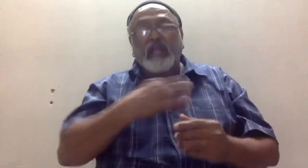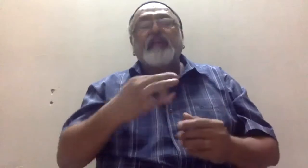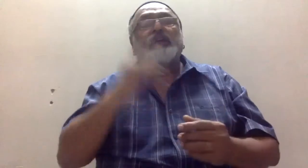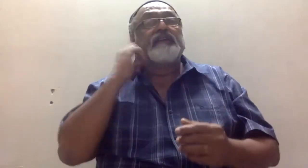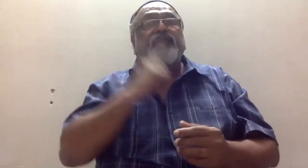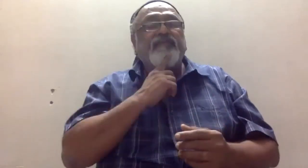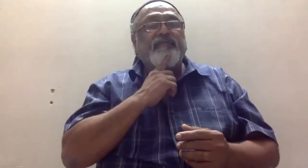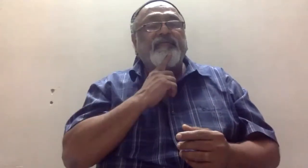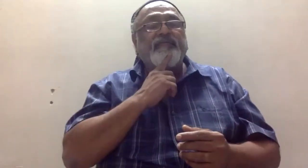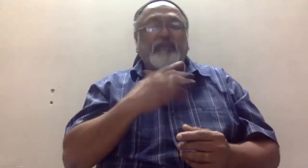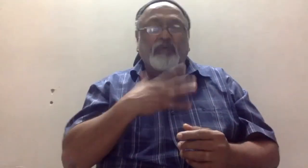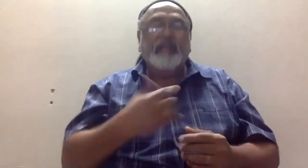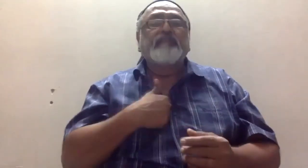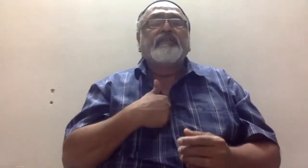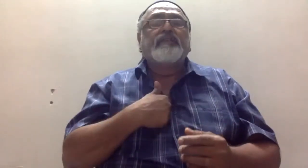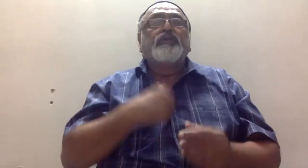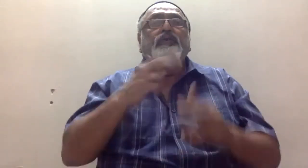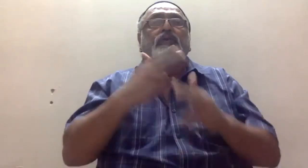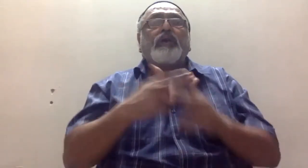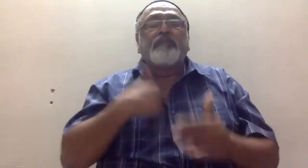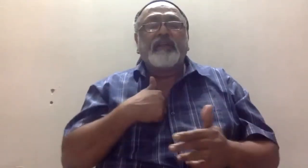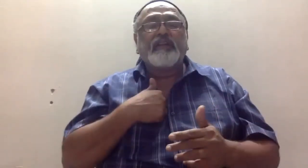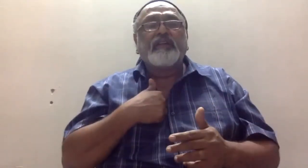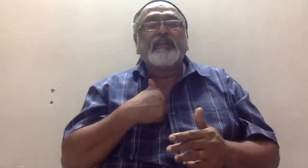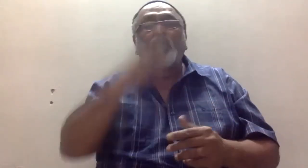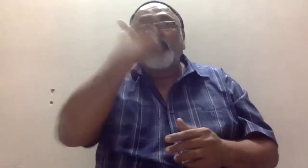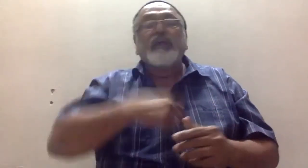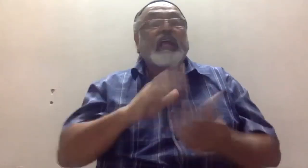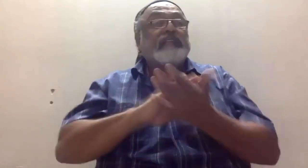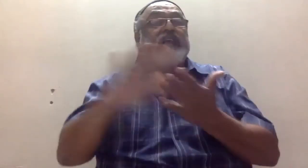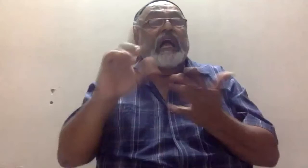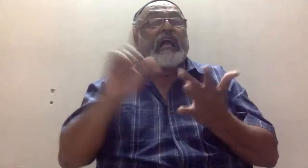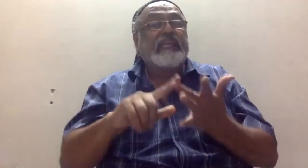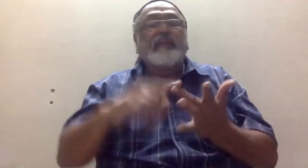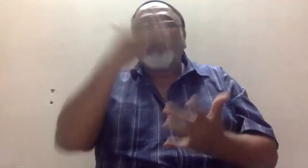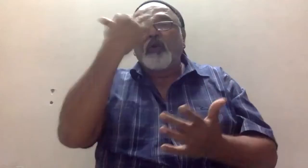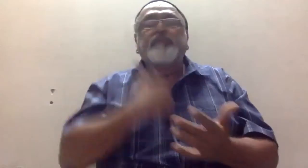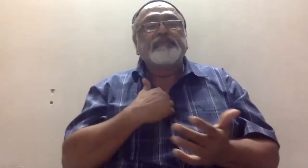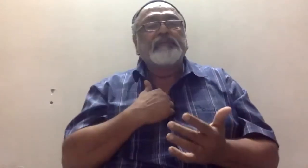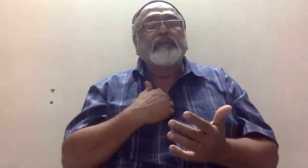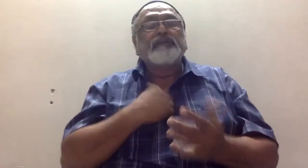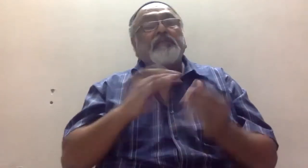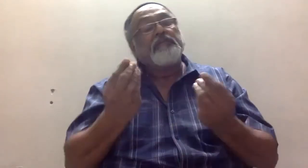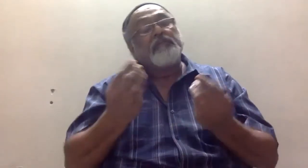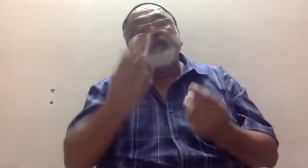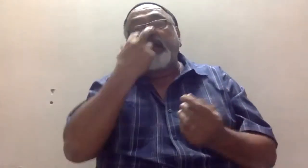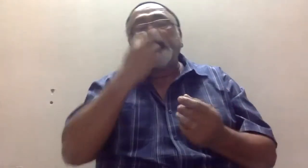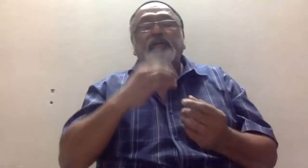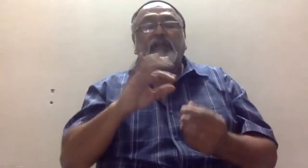no, you call me as a person with hearing impairment. Similarly, many blind people would prefer calling them as blind,